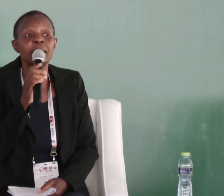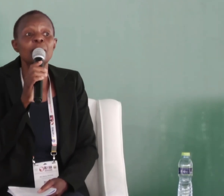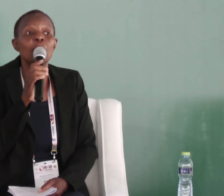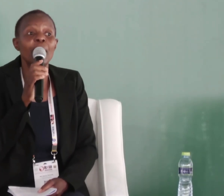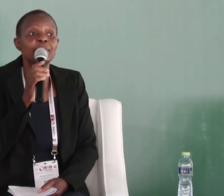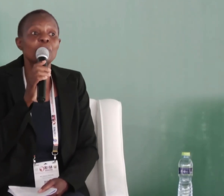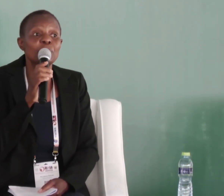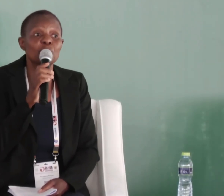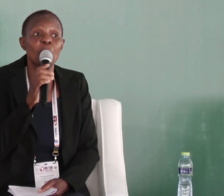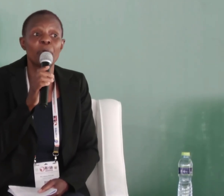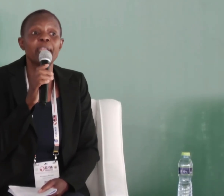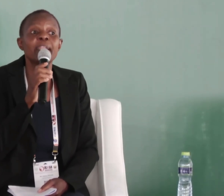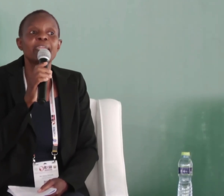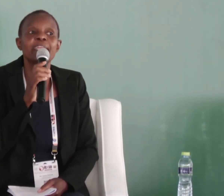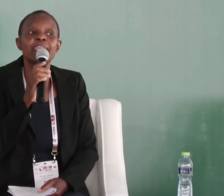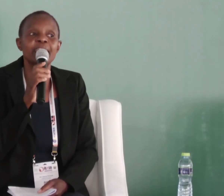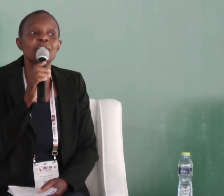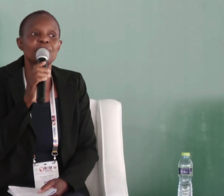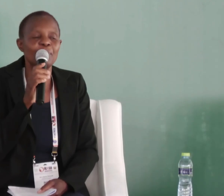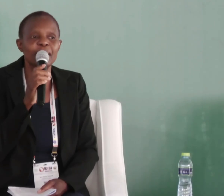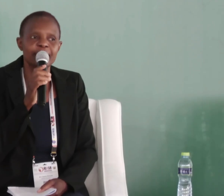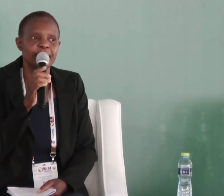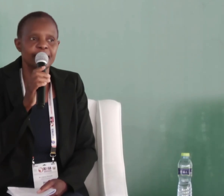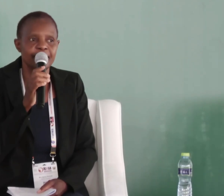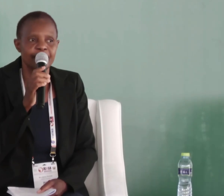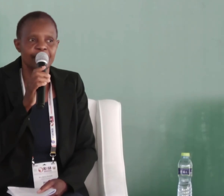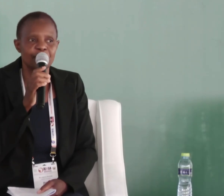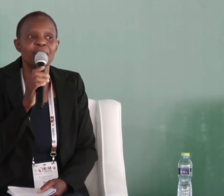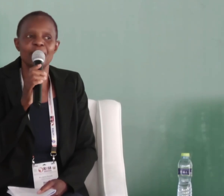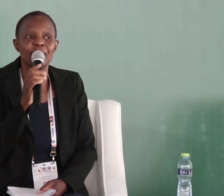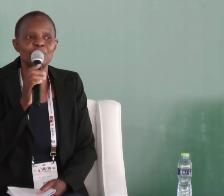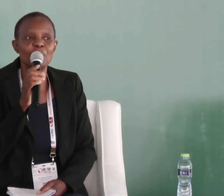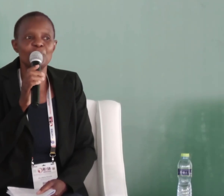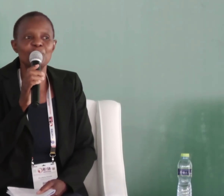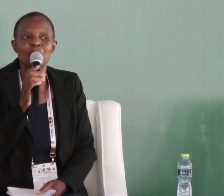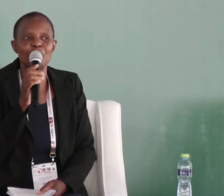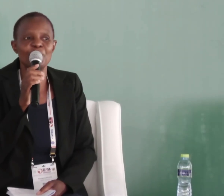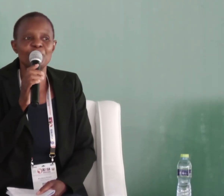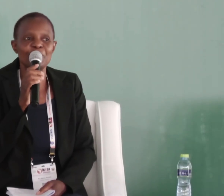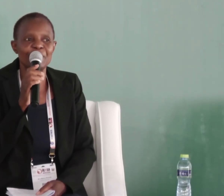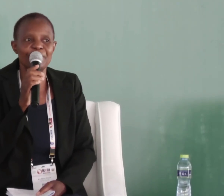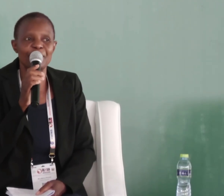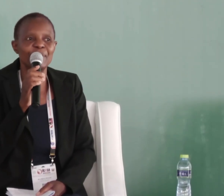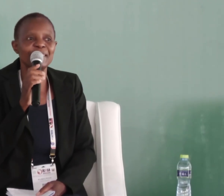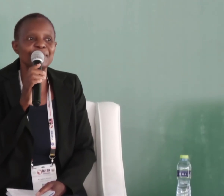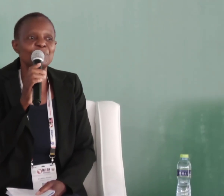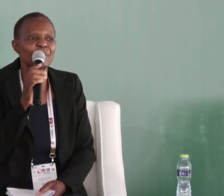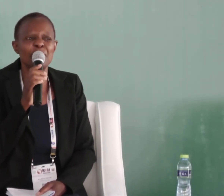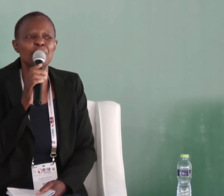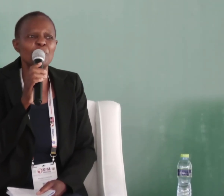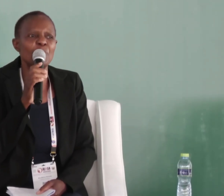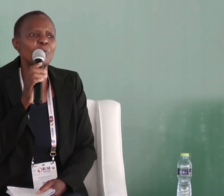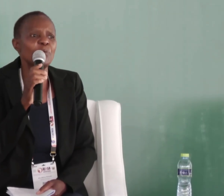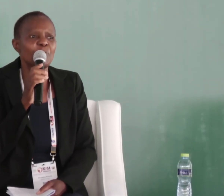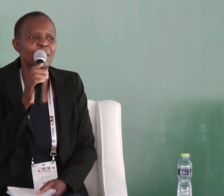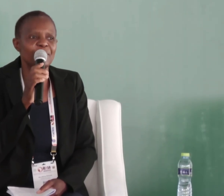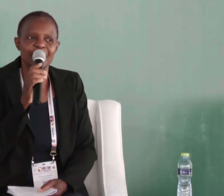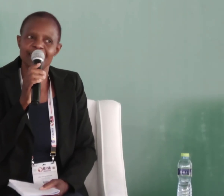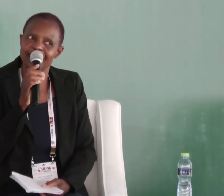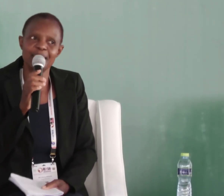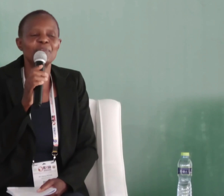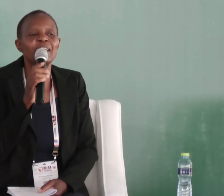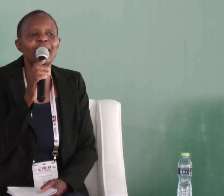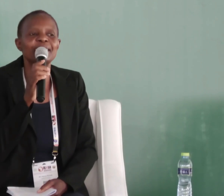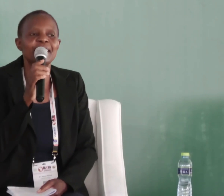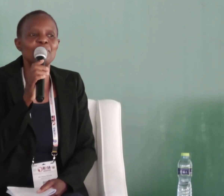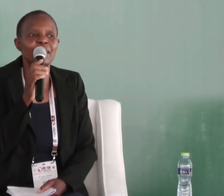out what goes on in pharmacies. So there was no room for the pharmacies to save more. It was the